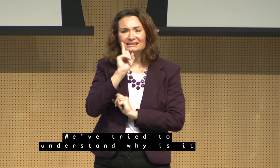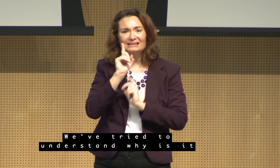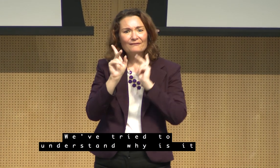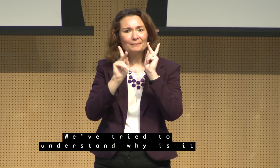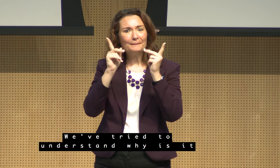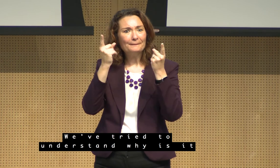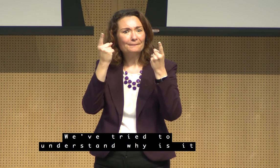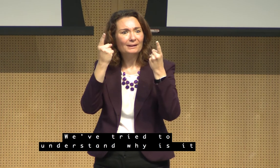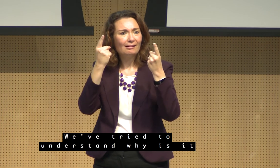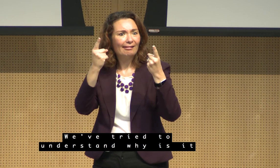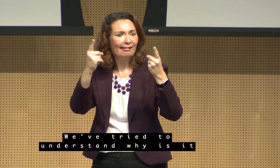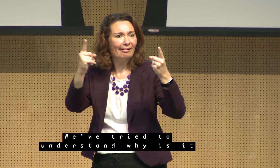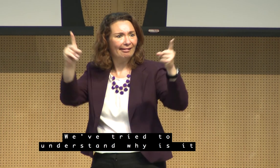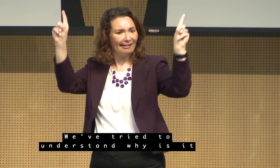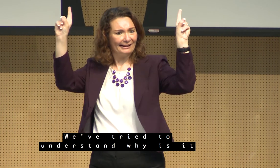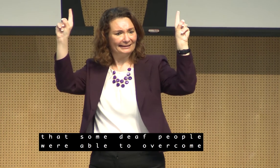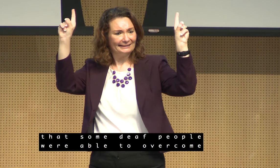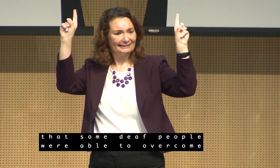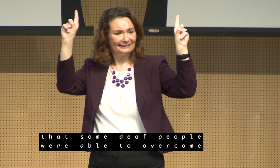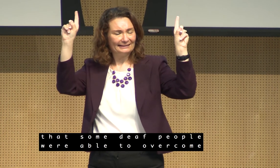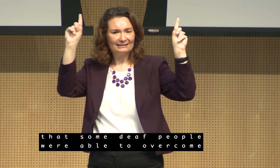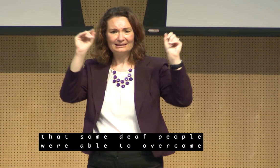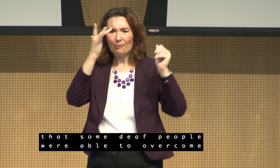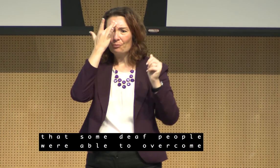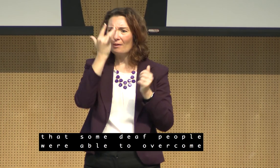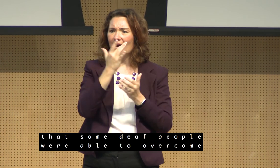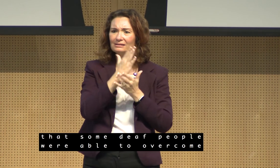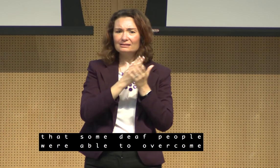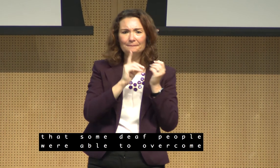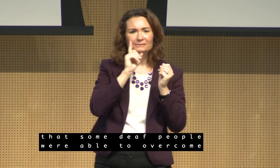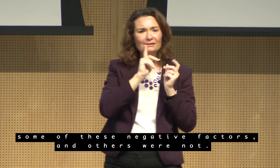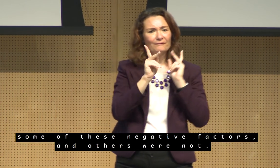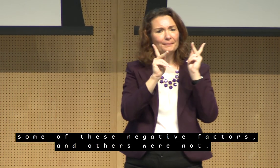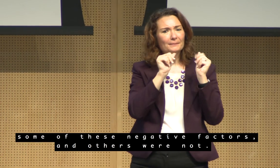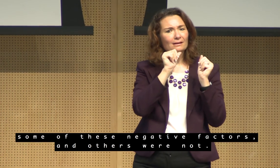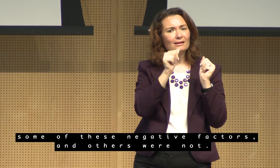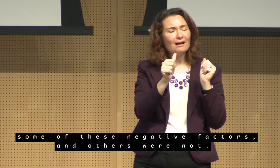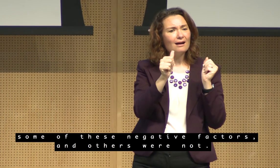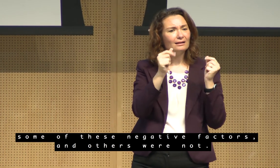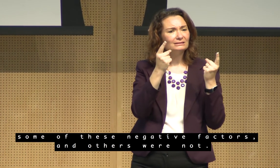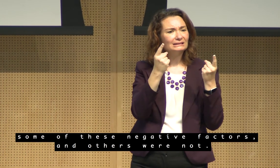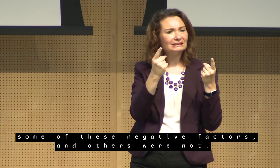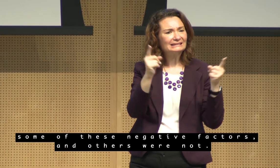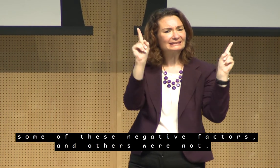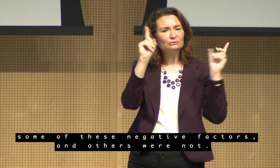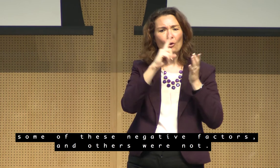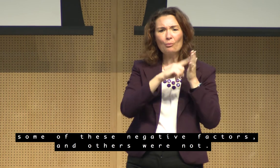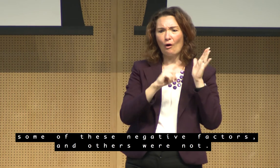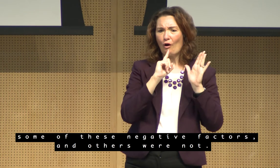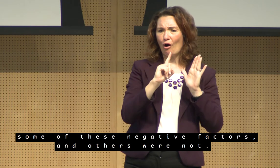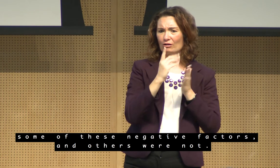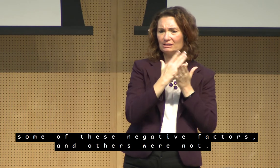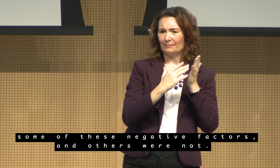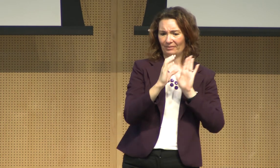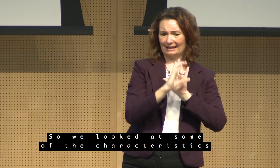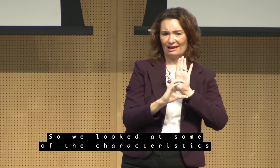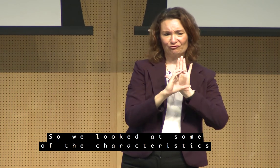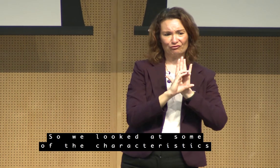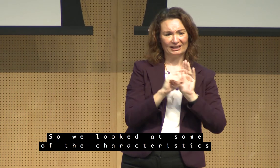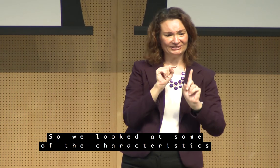We tried to understand why is it that some deaf people were able to overcome some of these negative factors and others were not. So we looked at